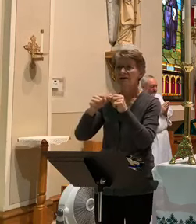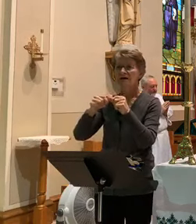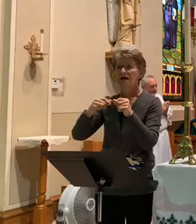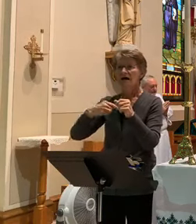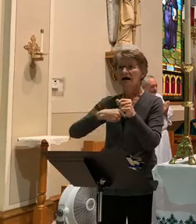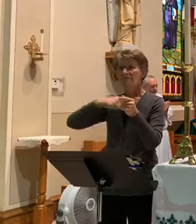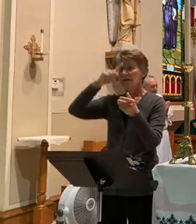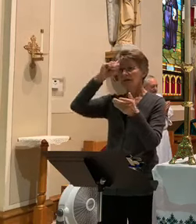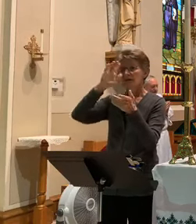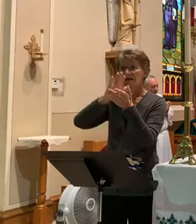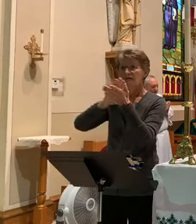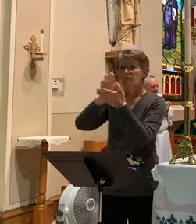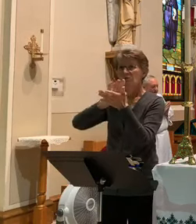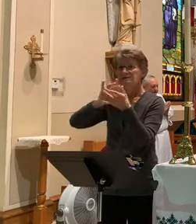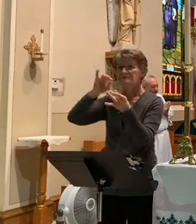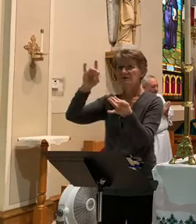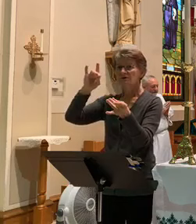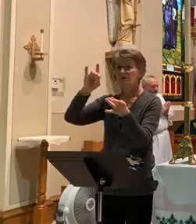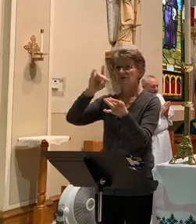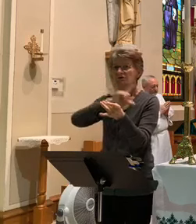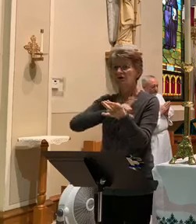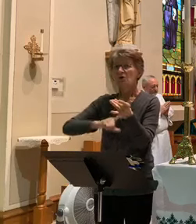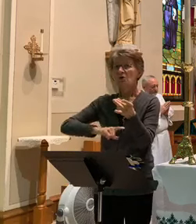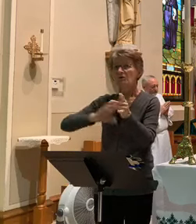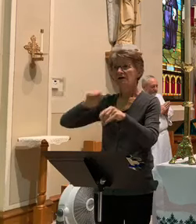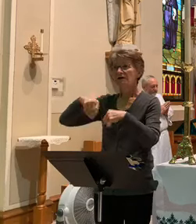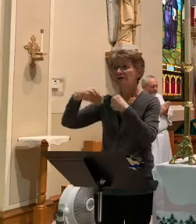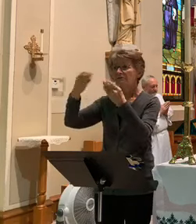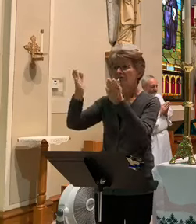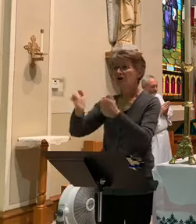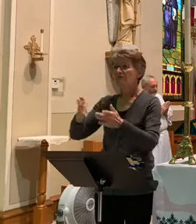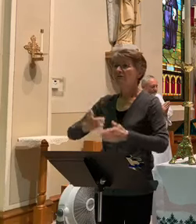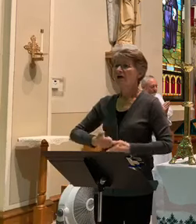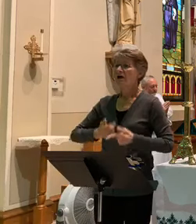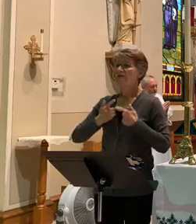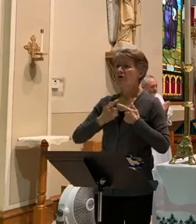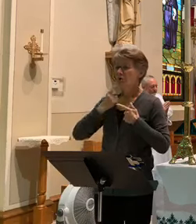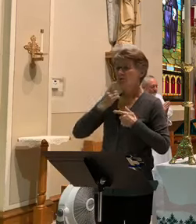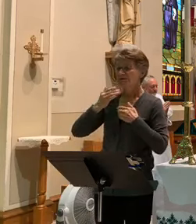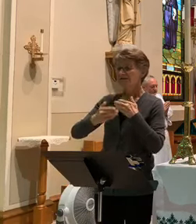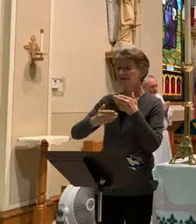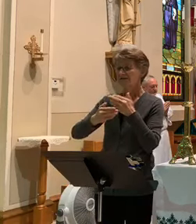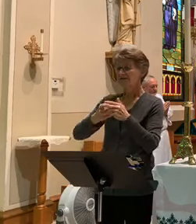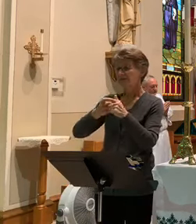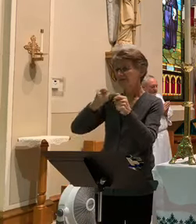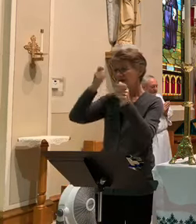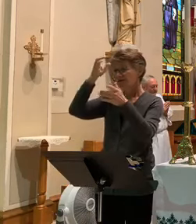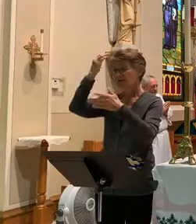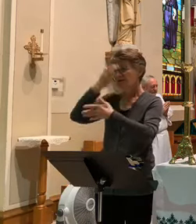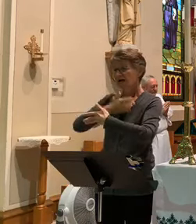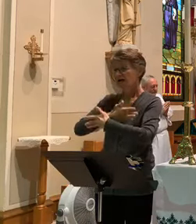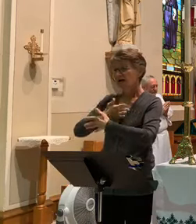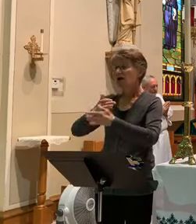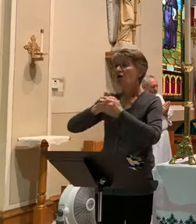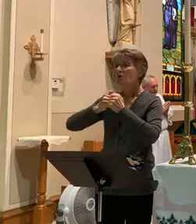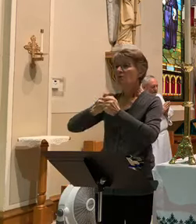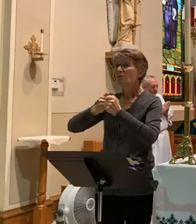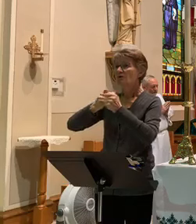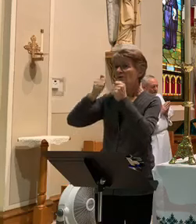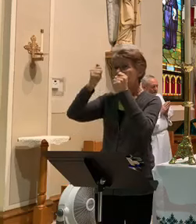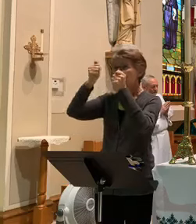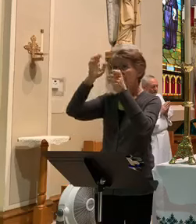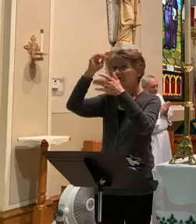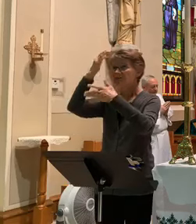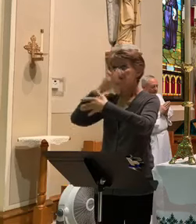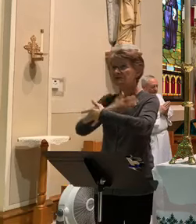end. I believe in the Holy Spirit, the Lord, the giver of life, who proceeds from the Father and the Son, who